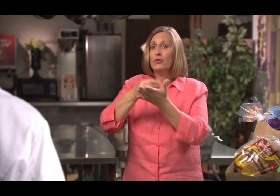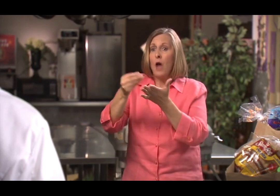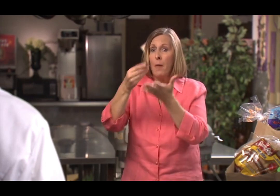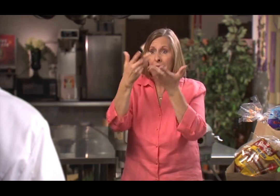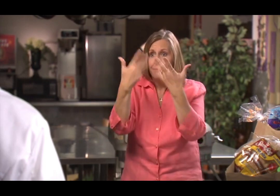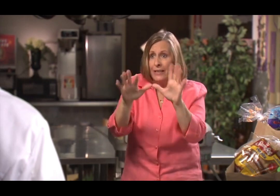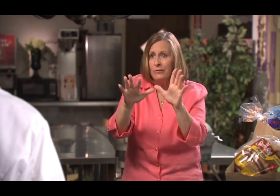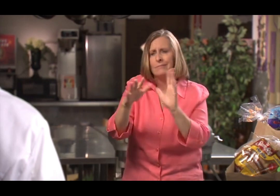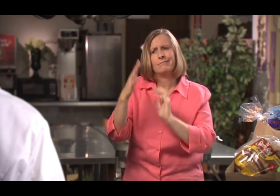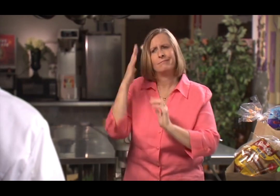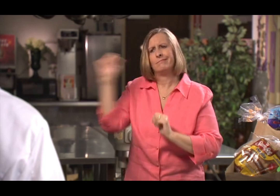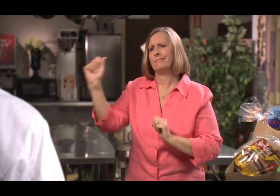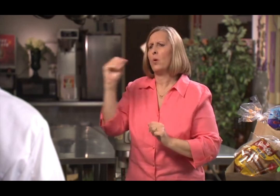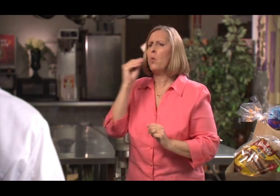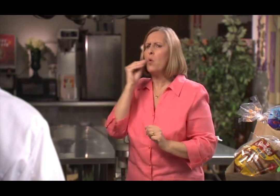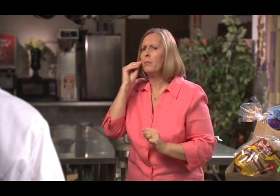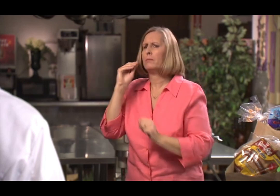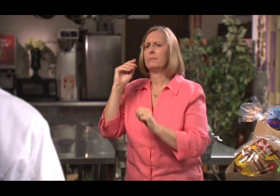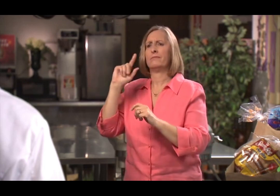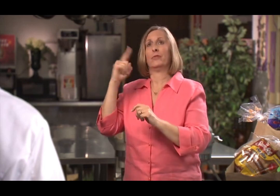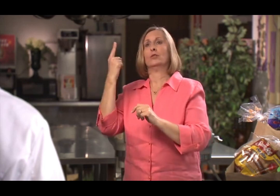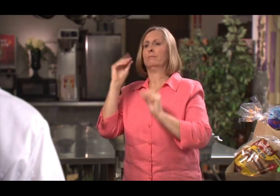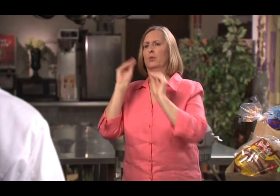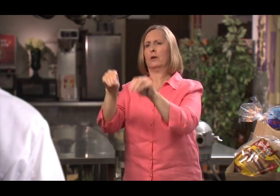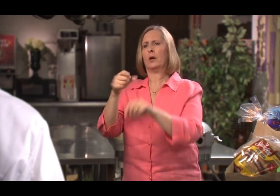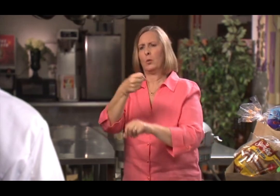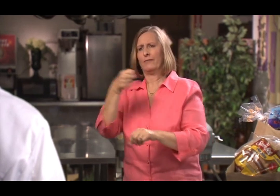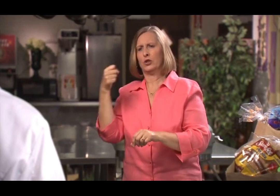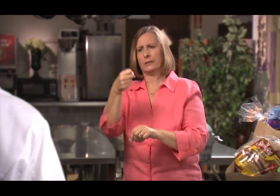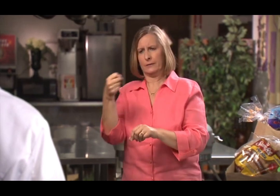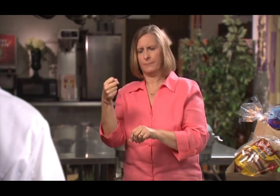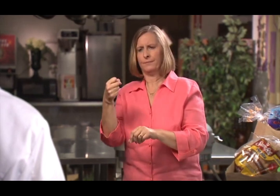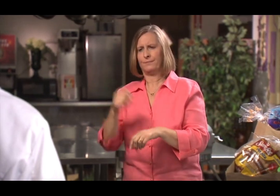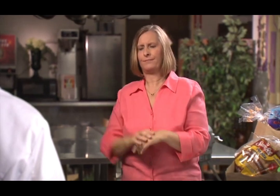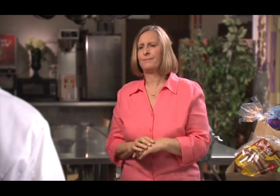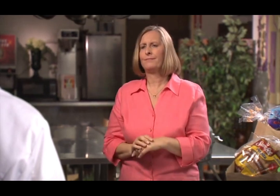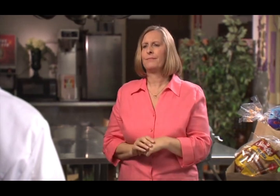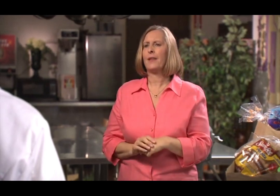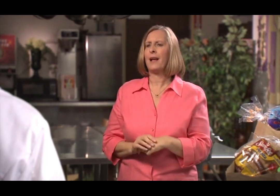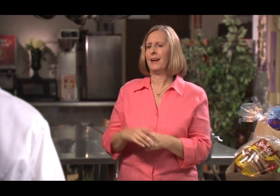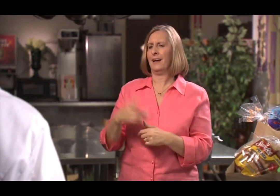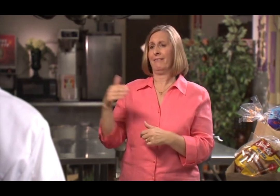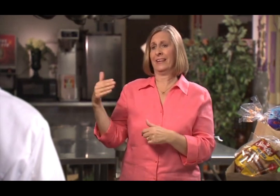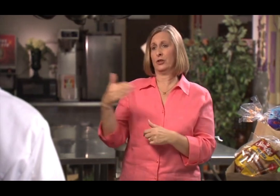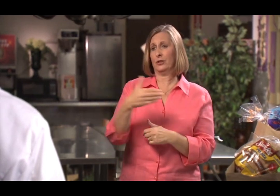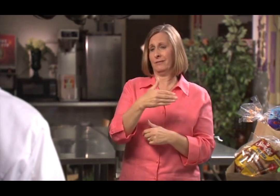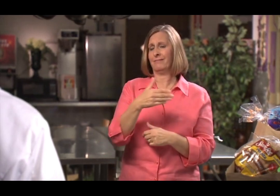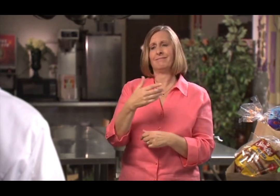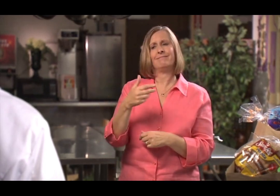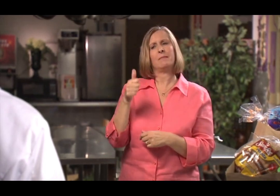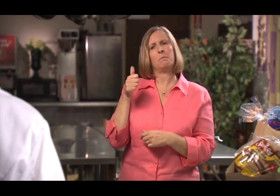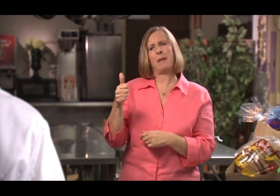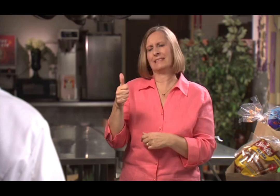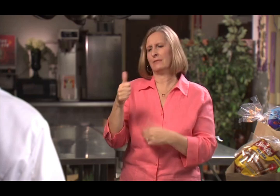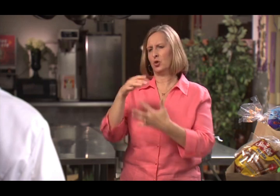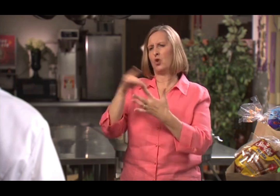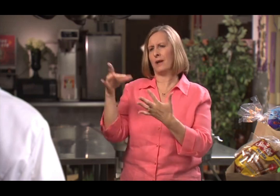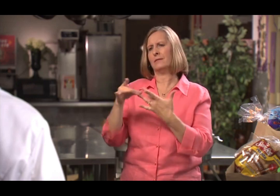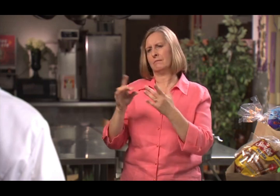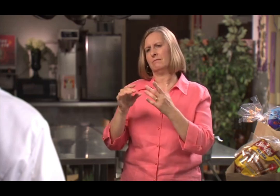After shopping, go straight home and refrigerate those items right away. Fish is the healthiest choice. For